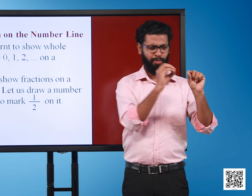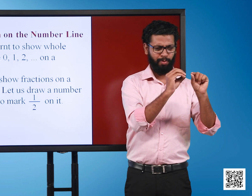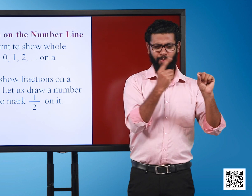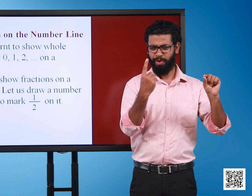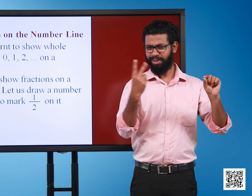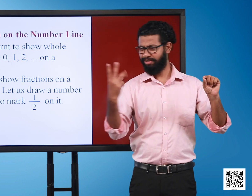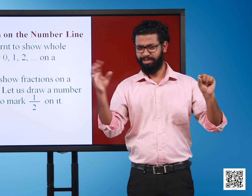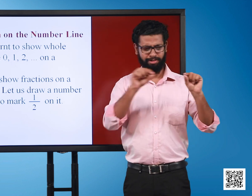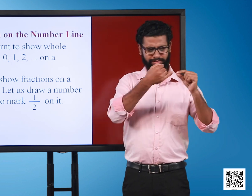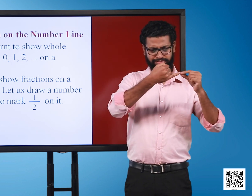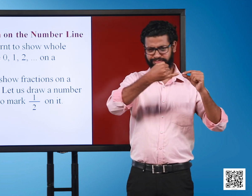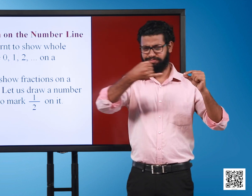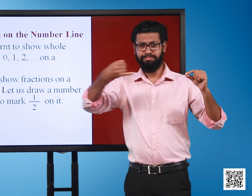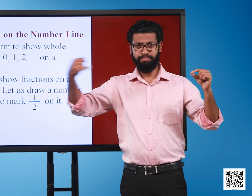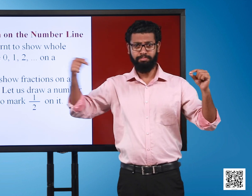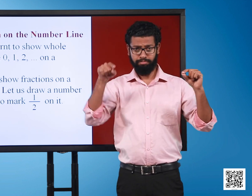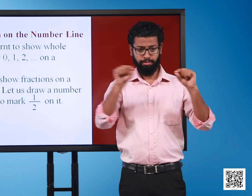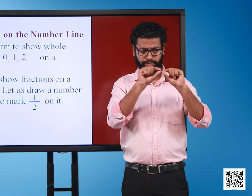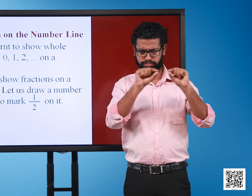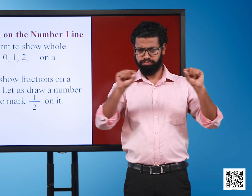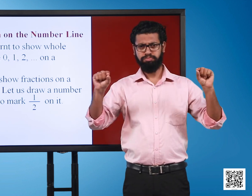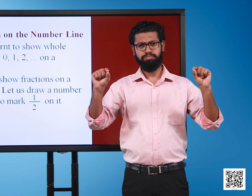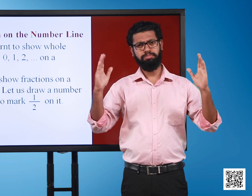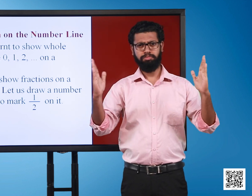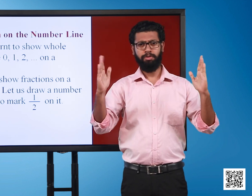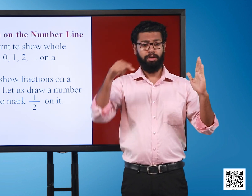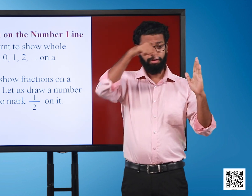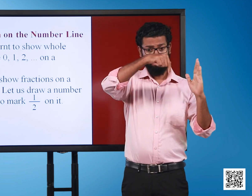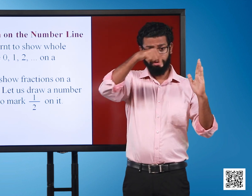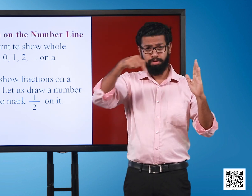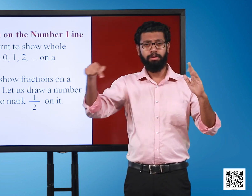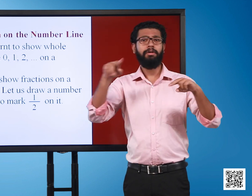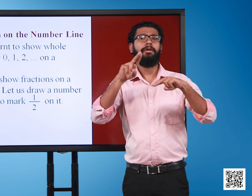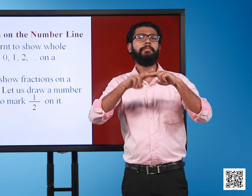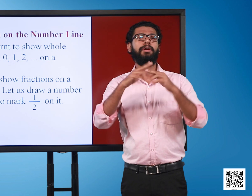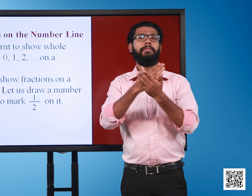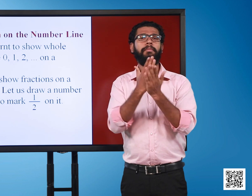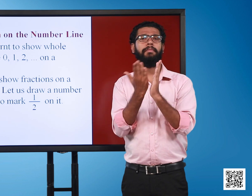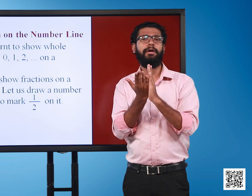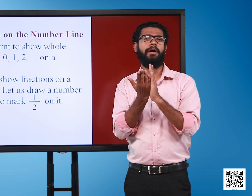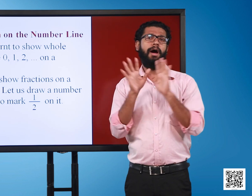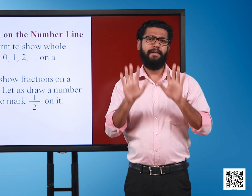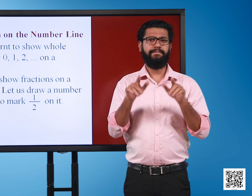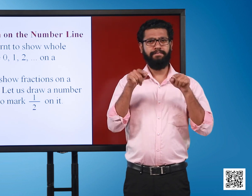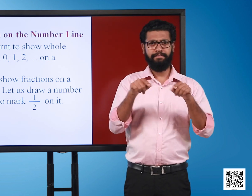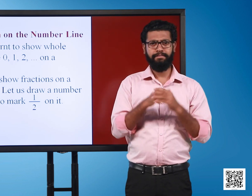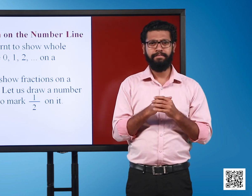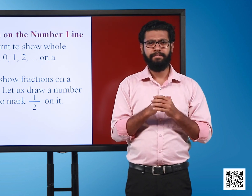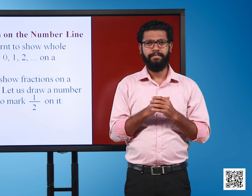You have learned to show whole numbers like 0, 1, 2, etc. on a number line.